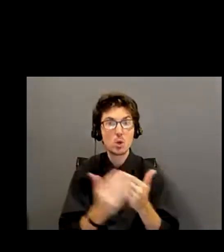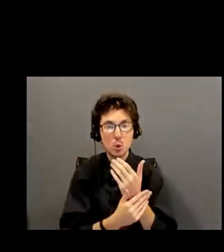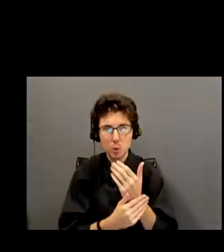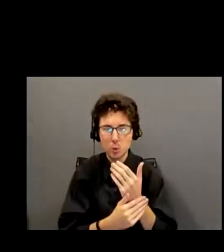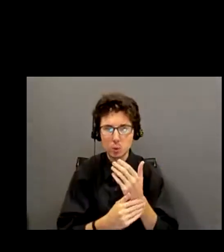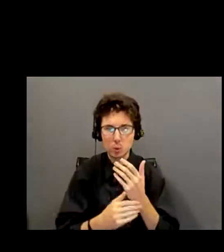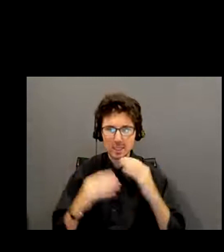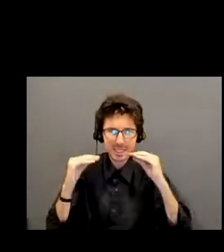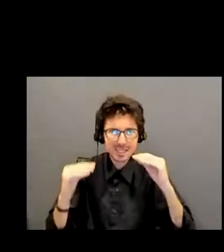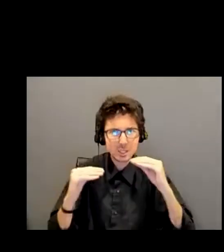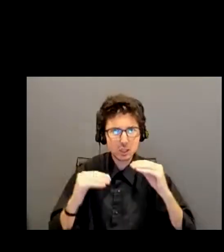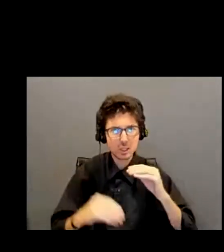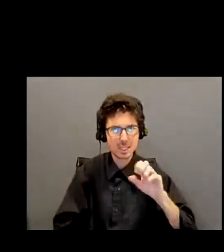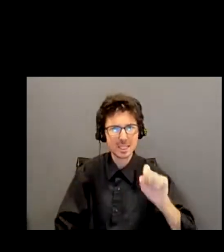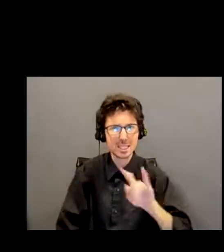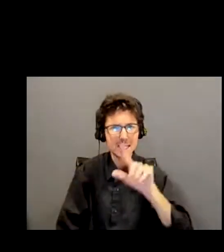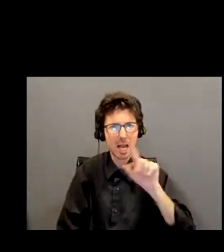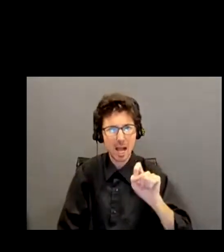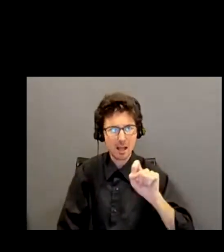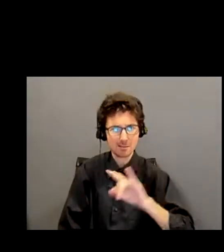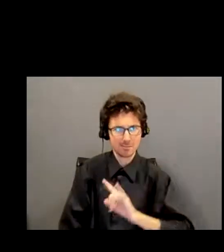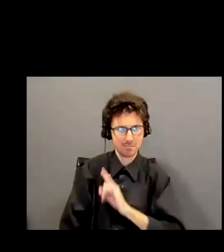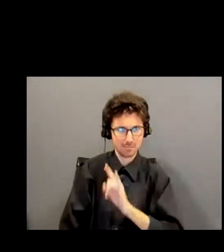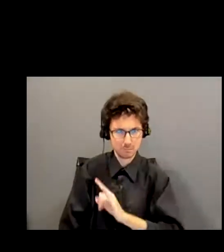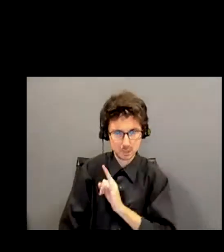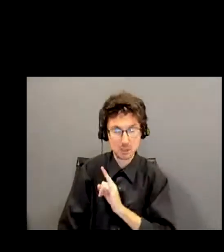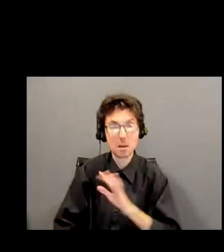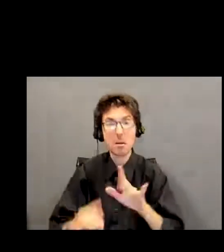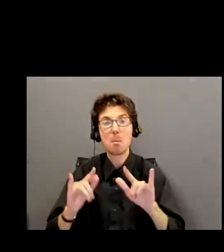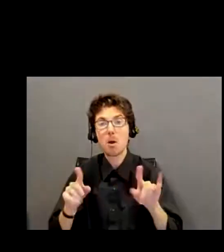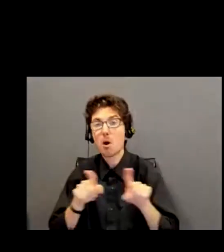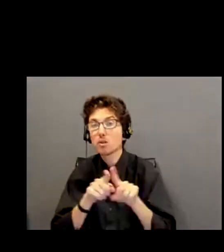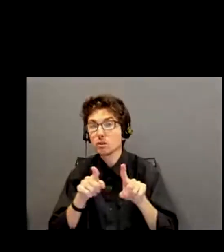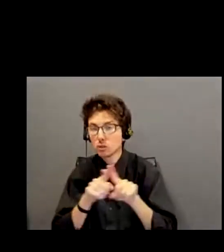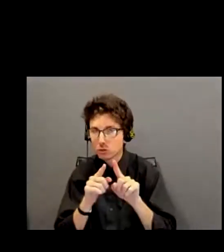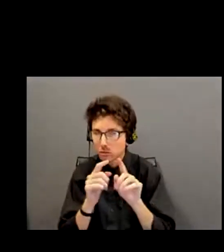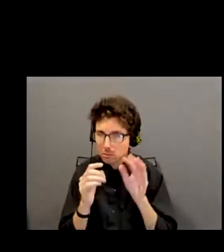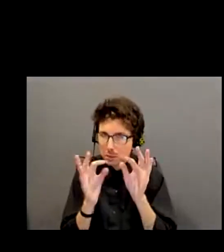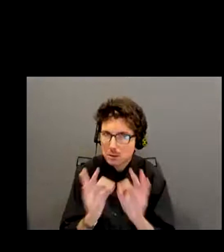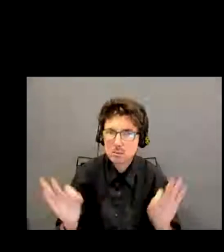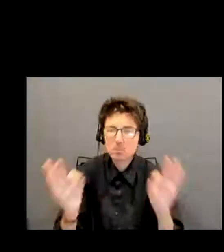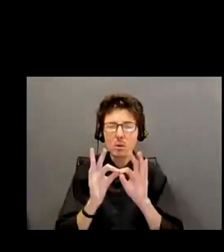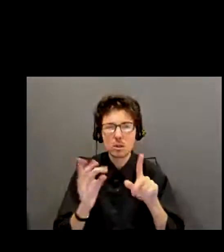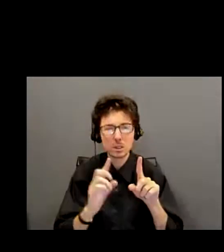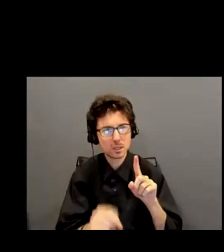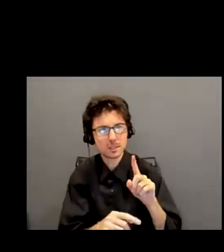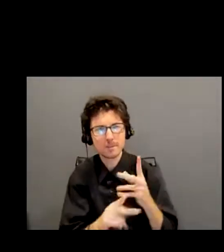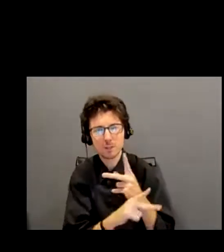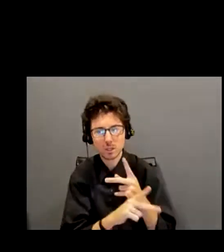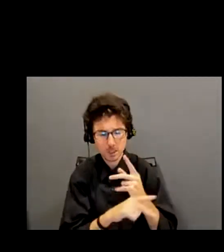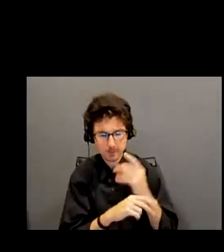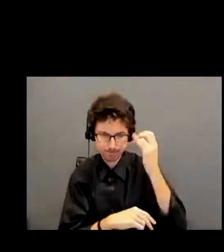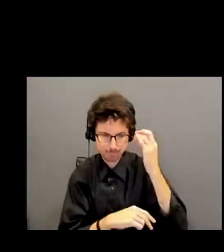for every new teacher, and at the same time to find ways to compensate for my disability. But